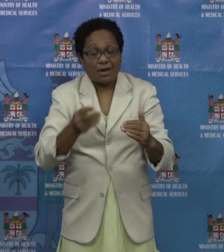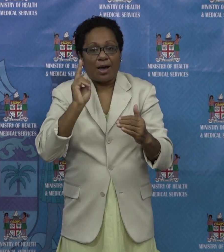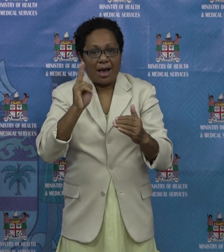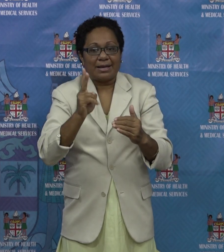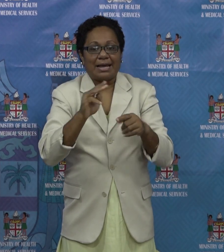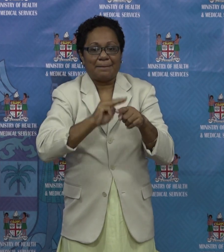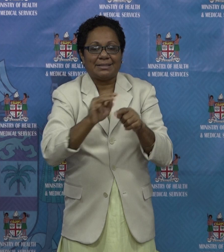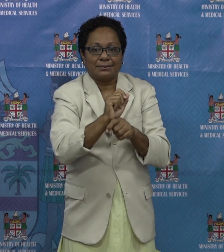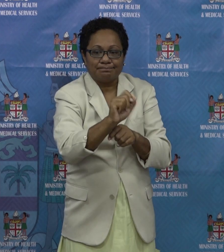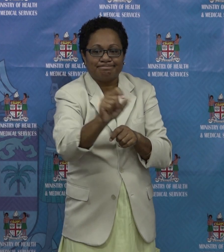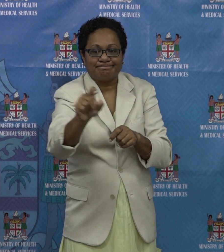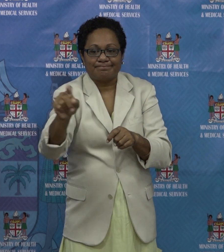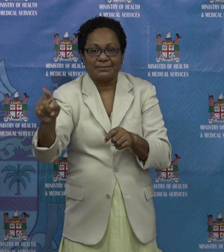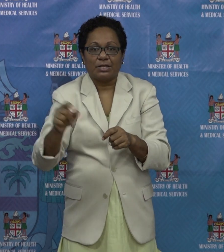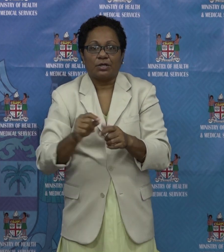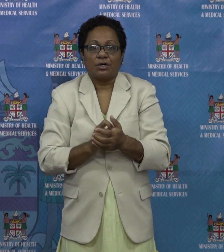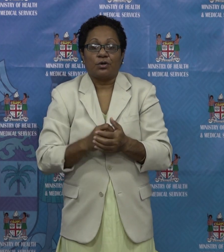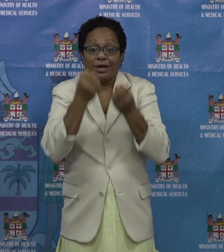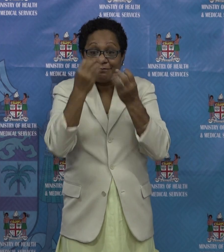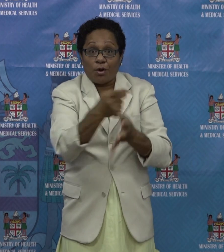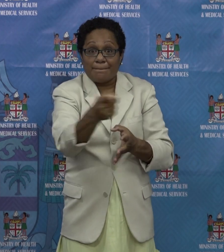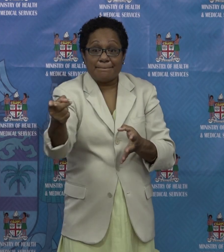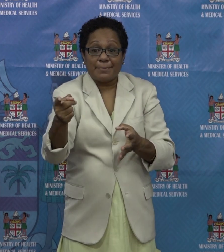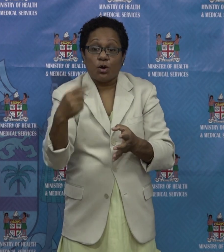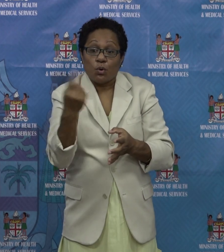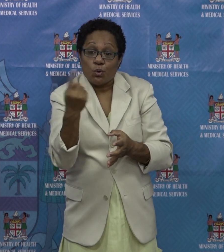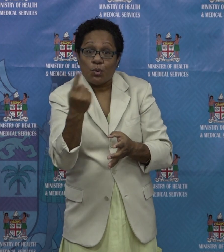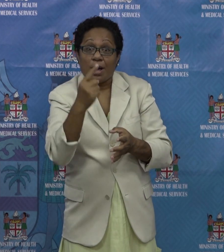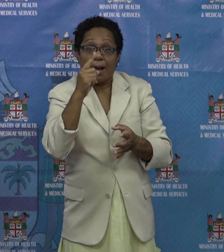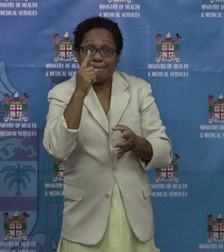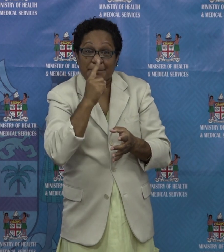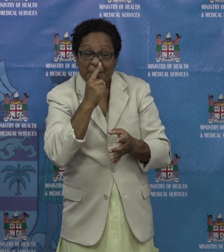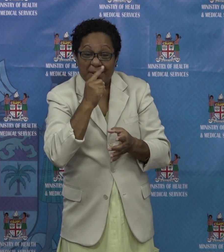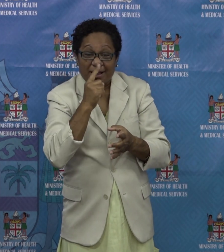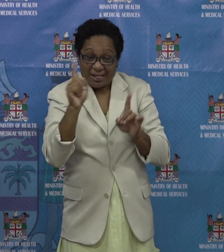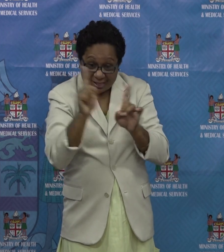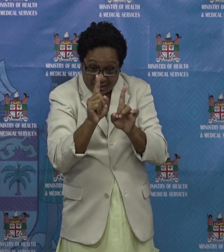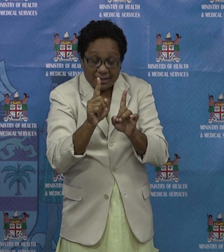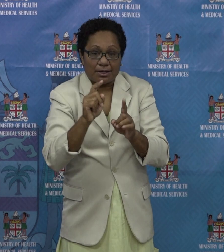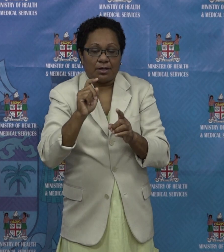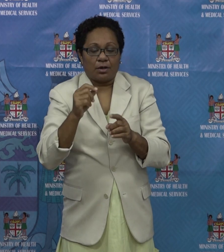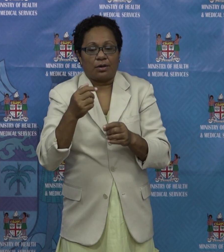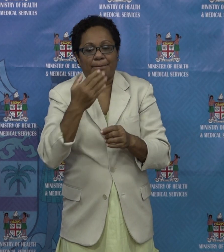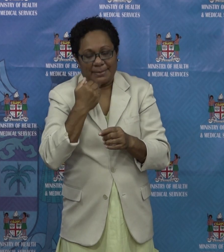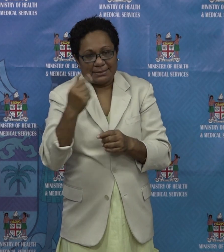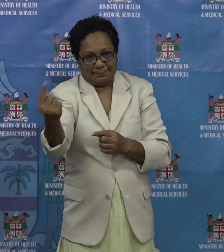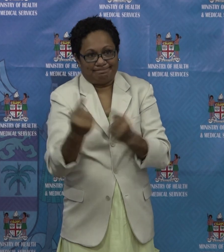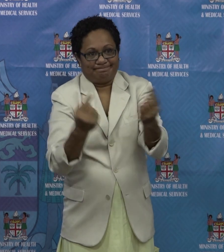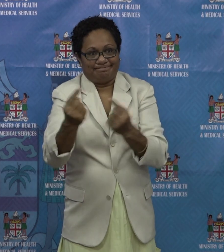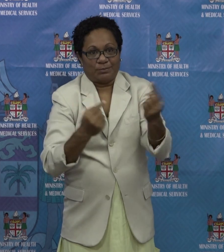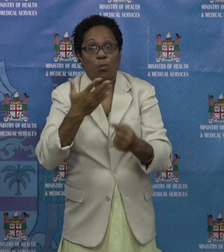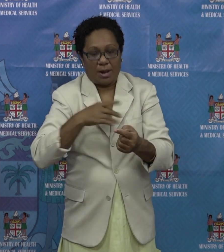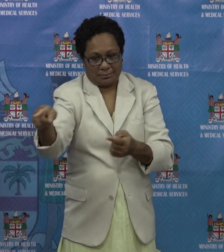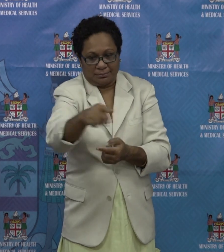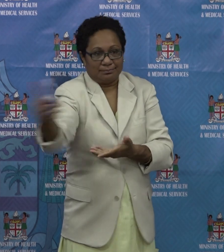that we are rounding up all those who we really need. You do not need to be swabbed.